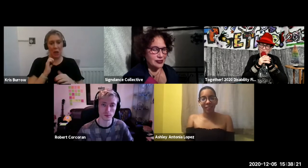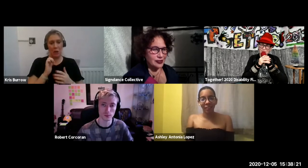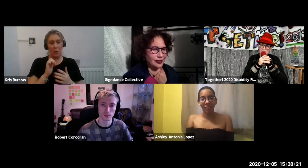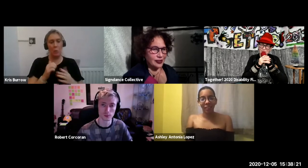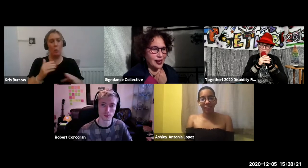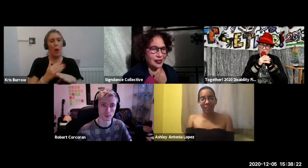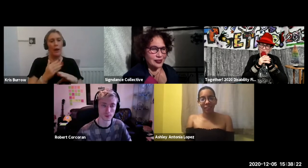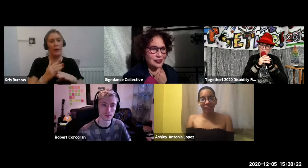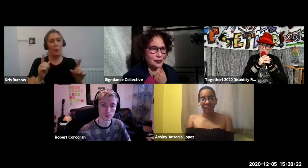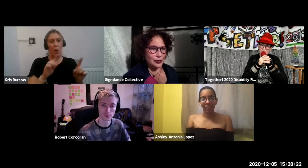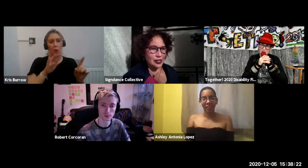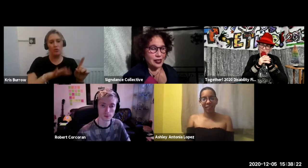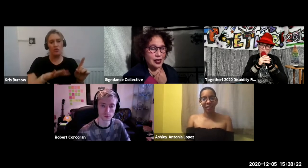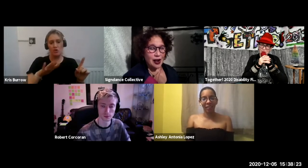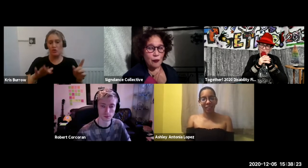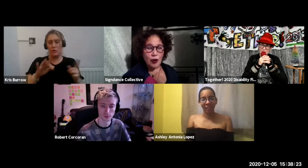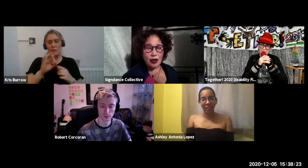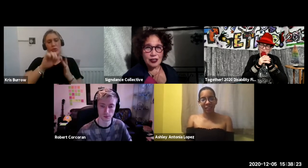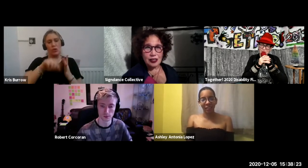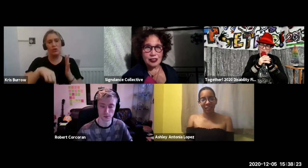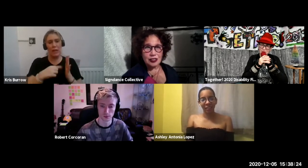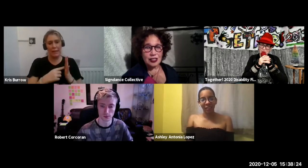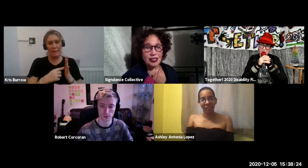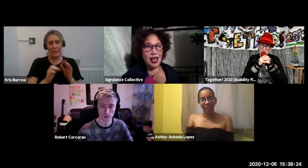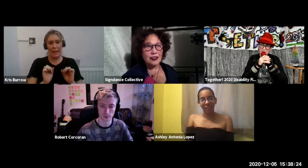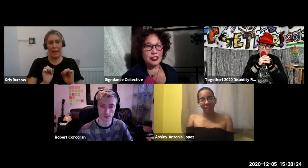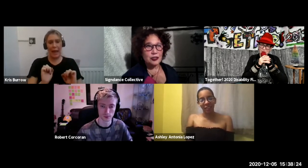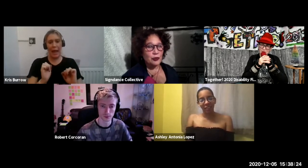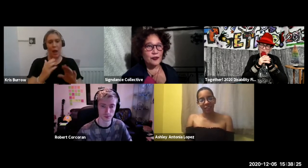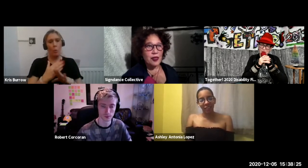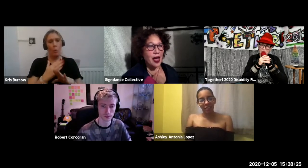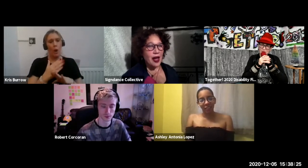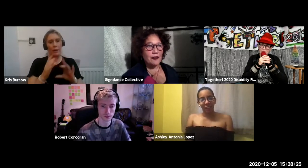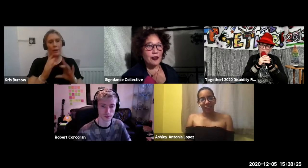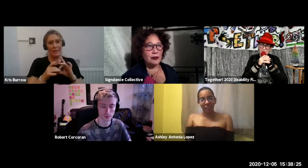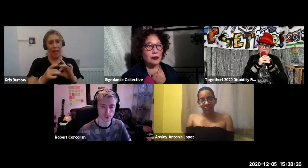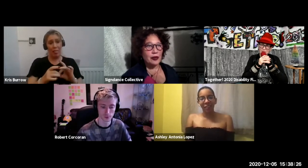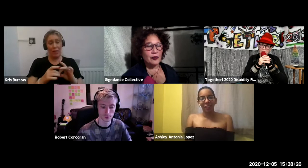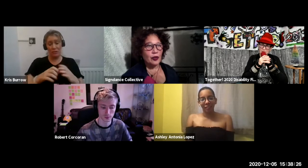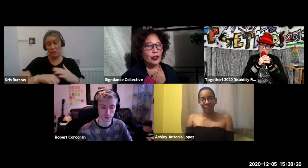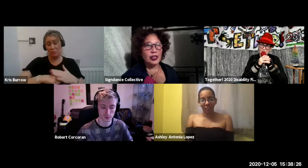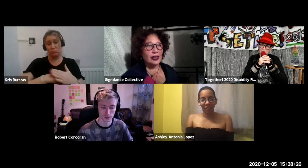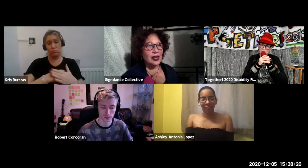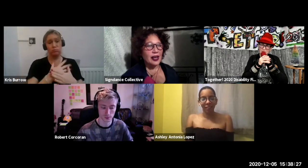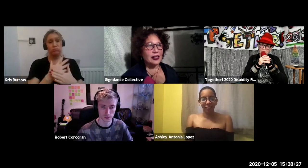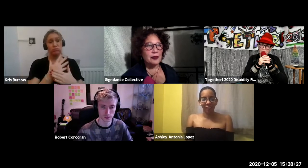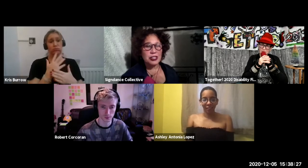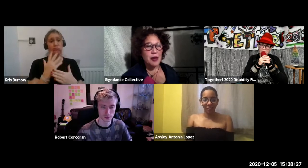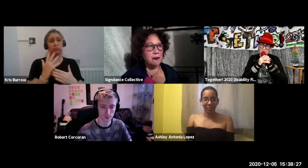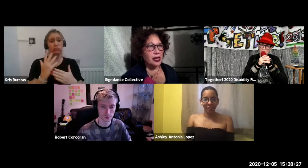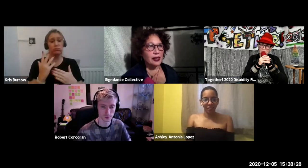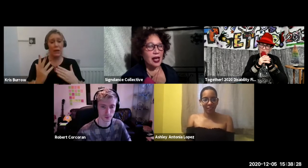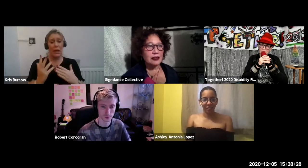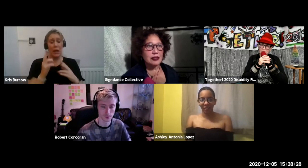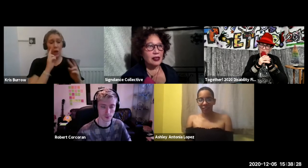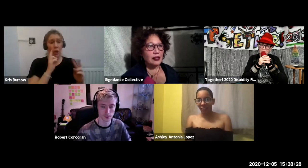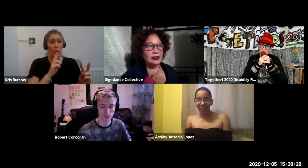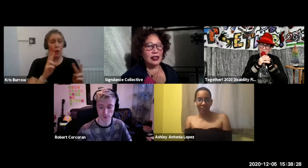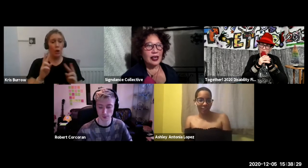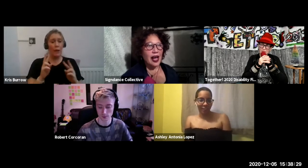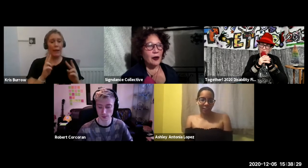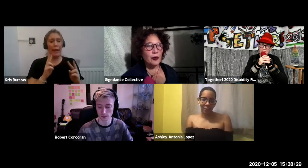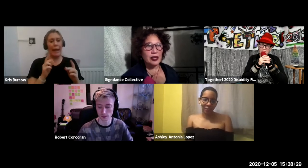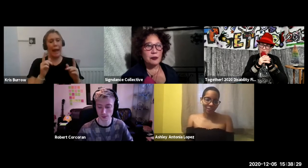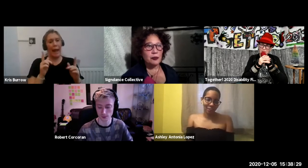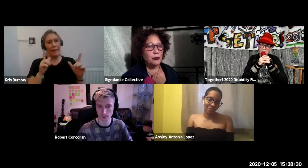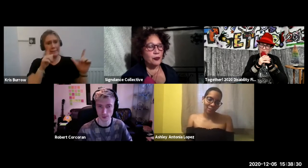project, and our work together just grew from there. From looking at image mapping and looking